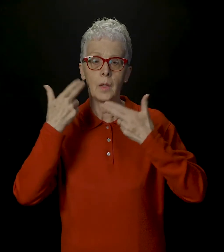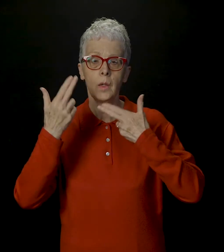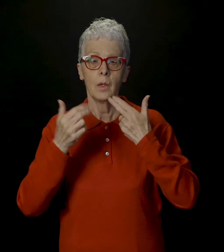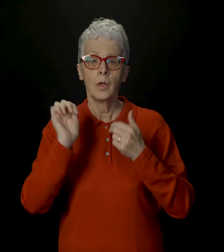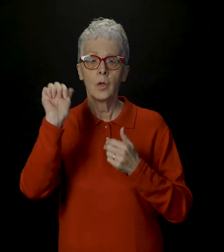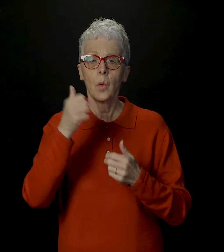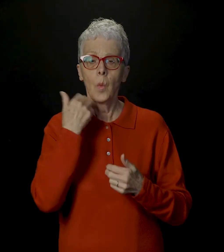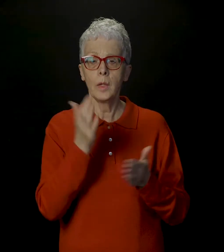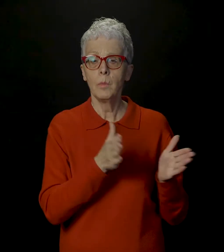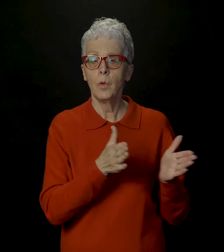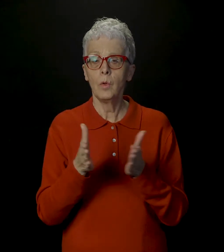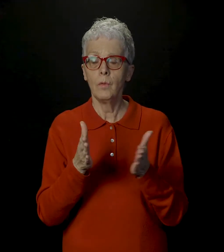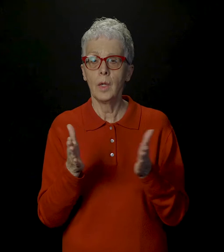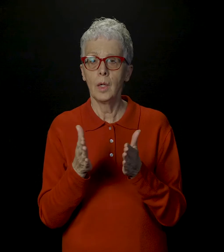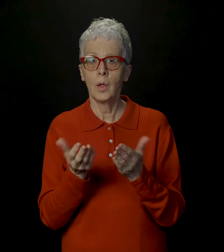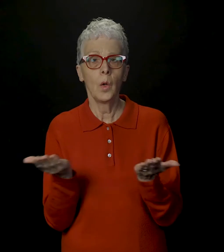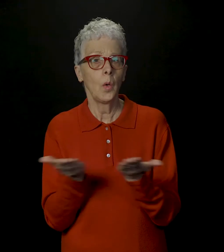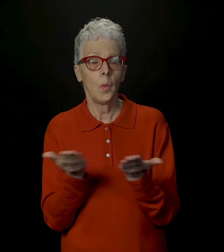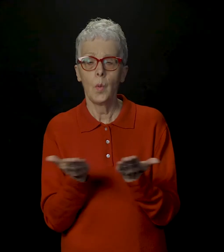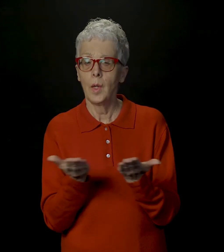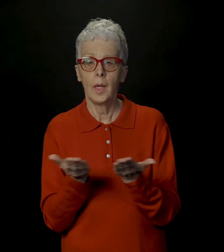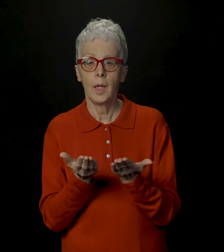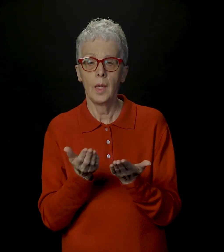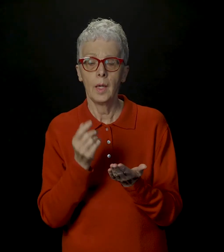You're always moving